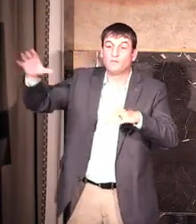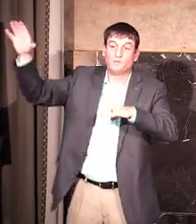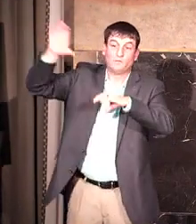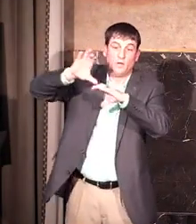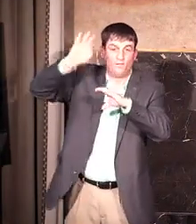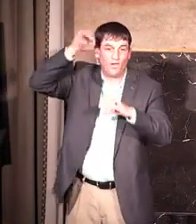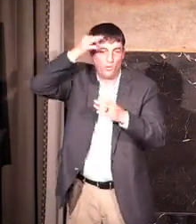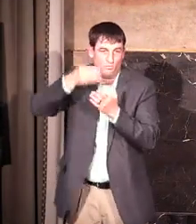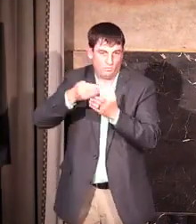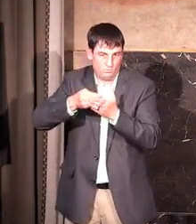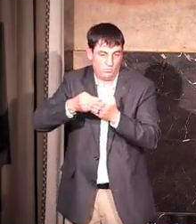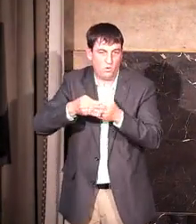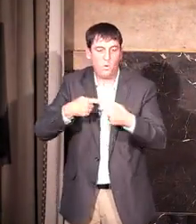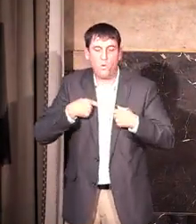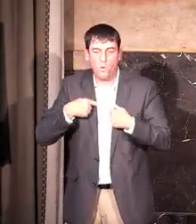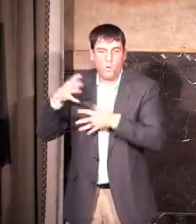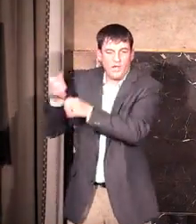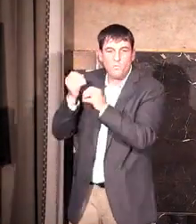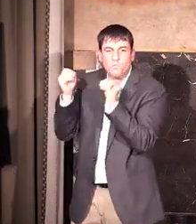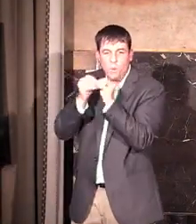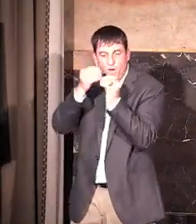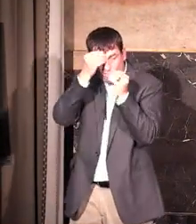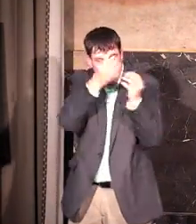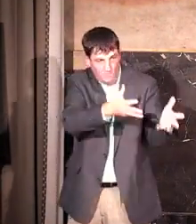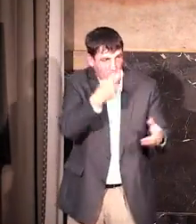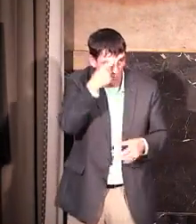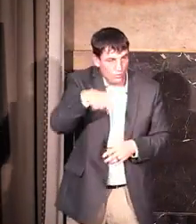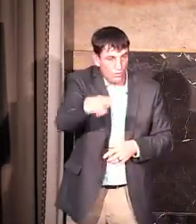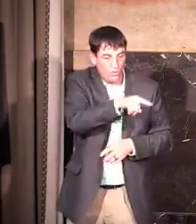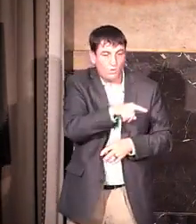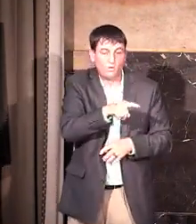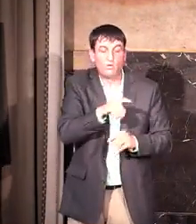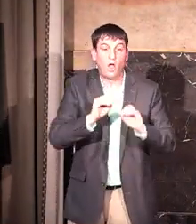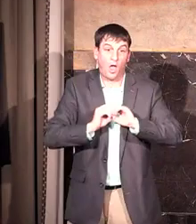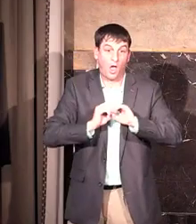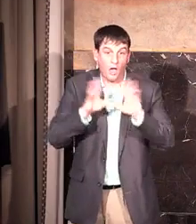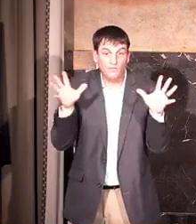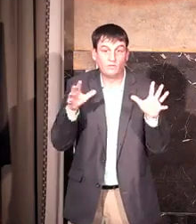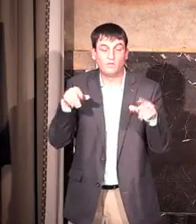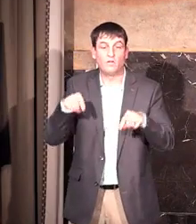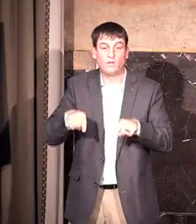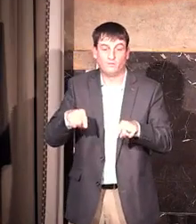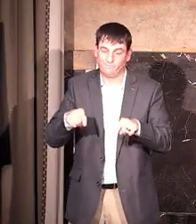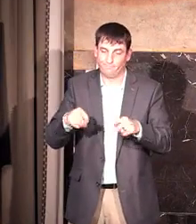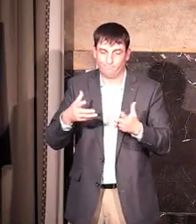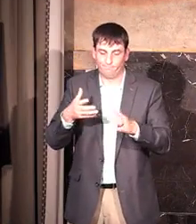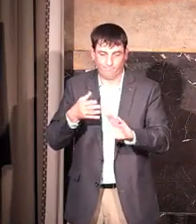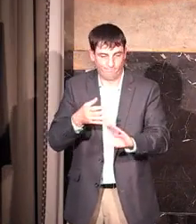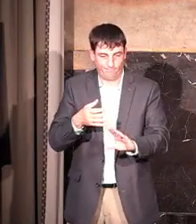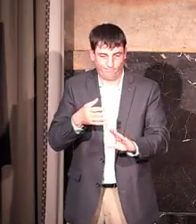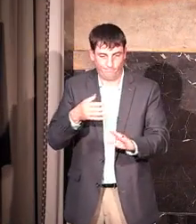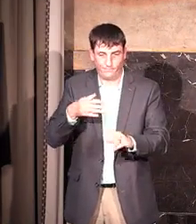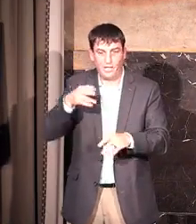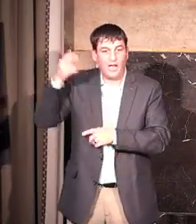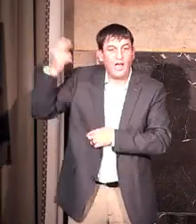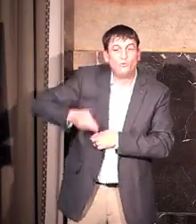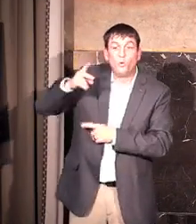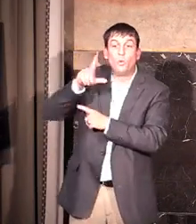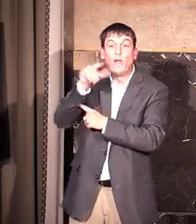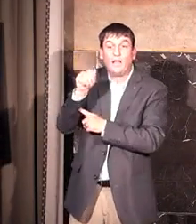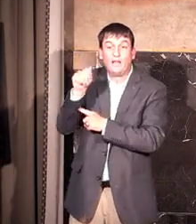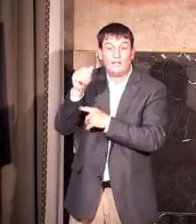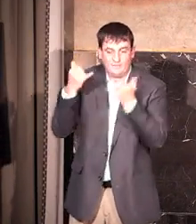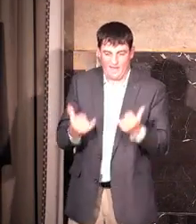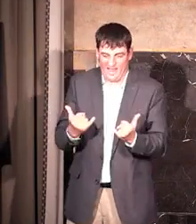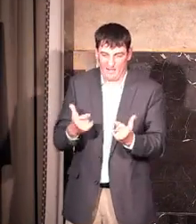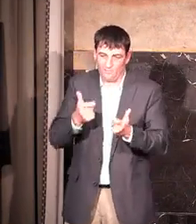can get you more information. Obviously, it's the largest number of claims filed in our history,